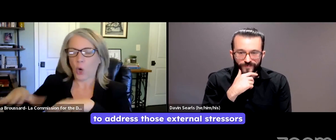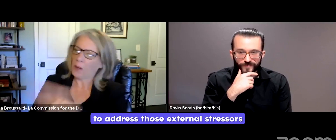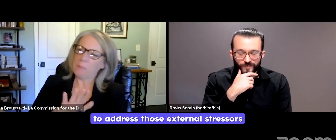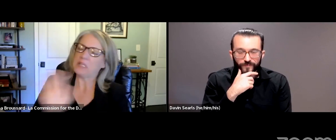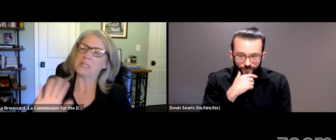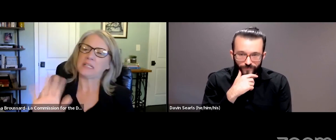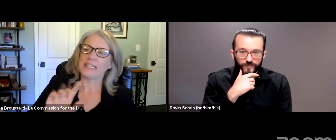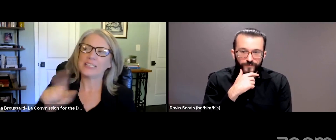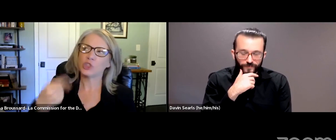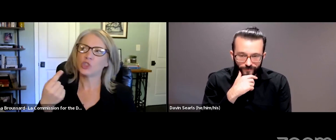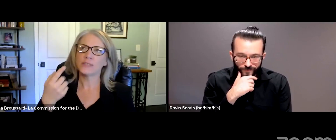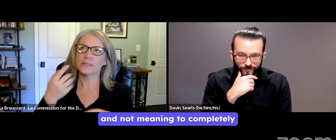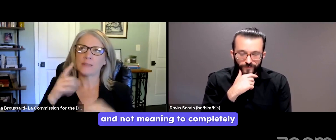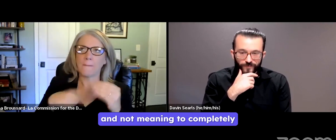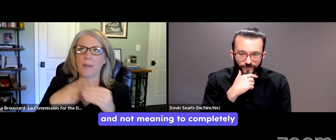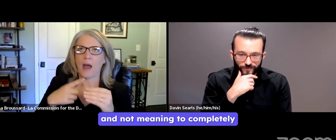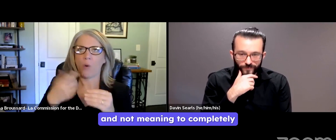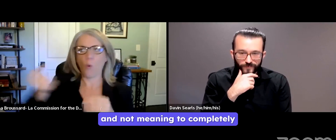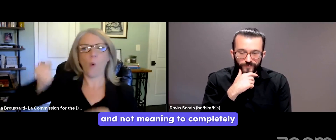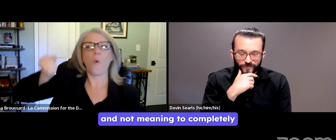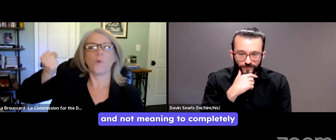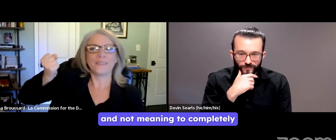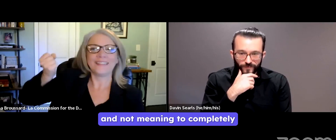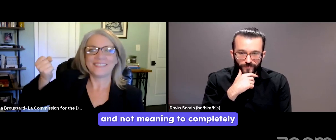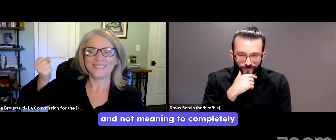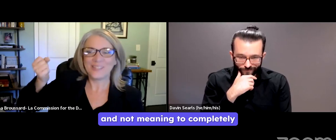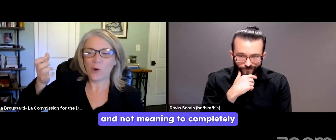stressors, and not meaning to completely